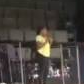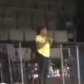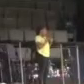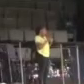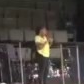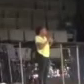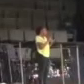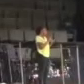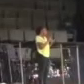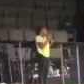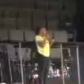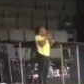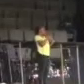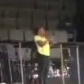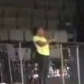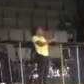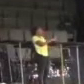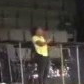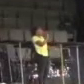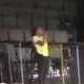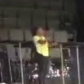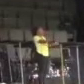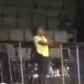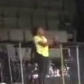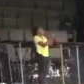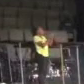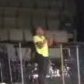God's word for the believer.